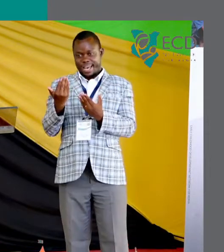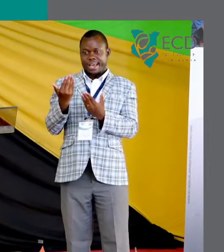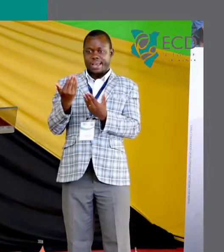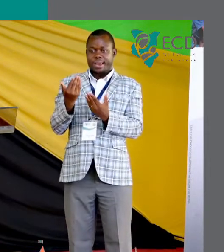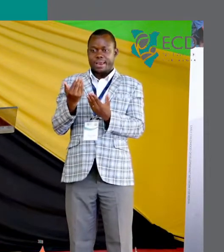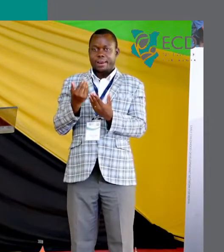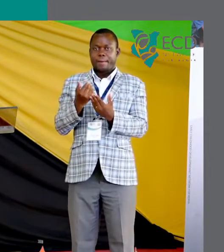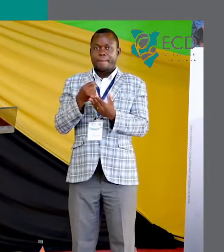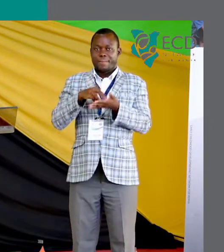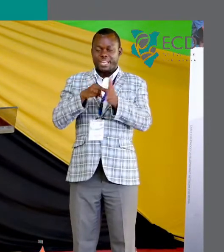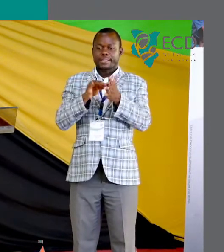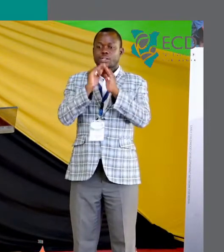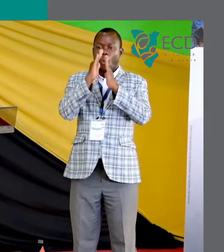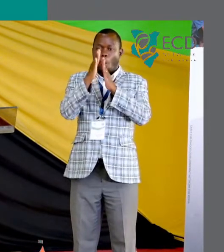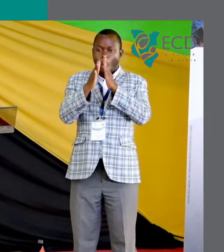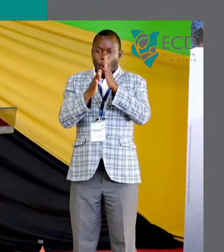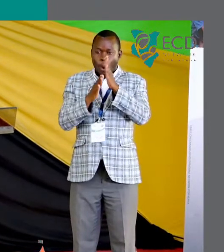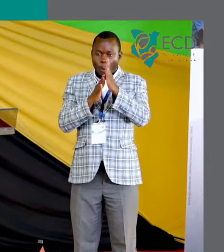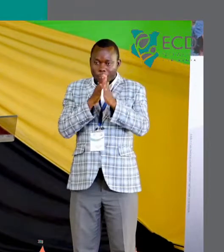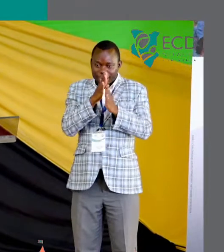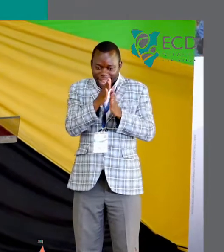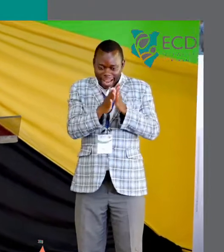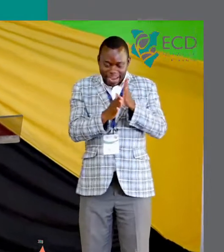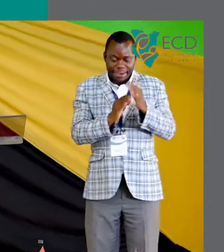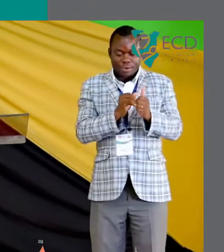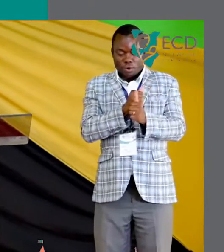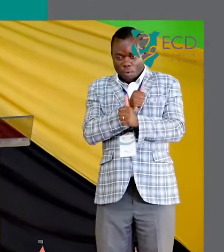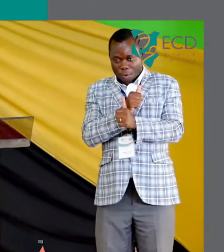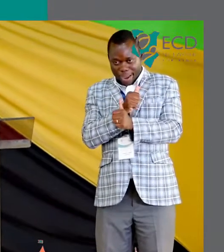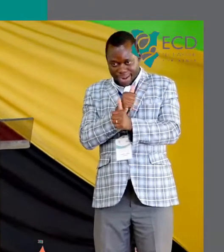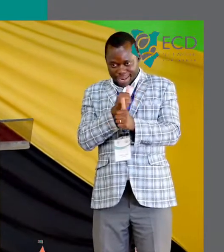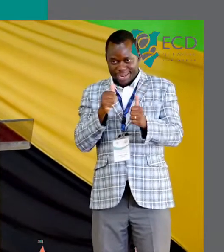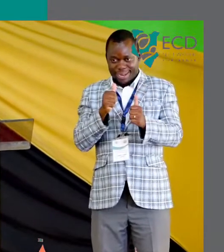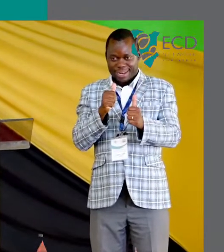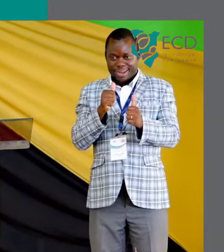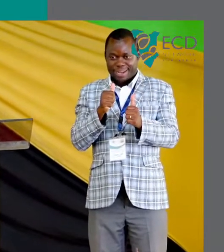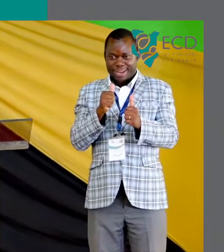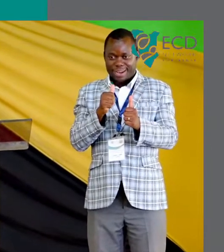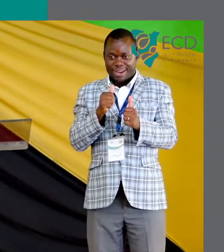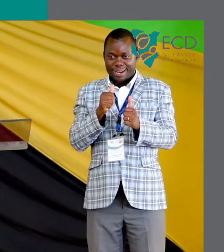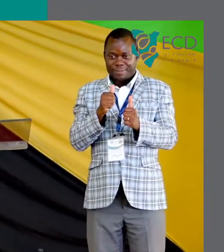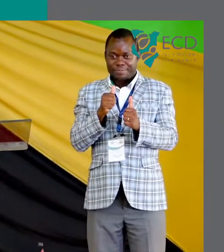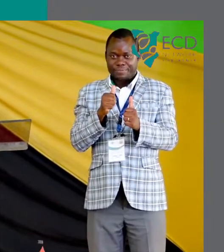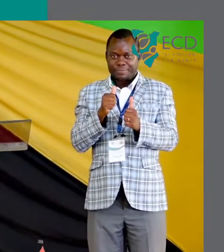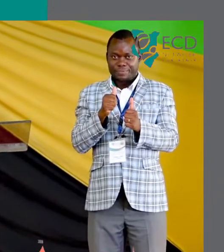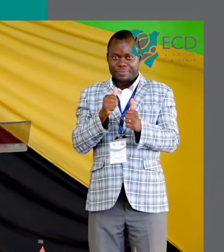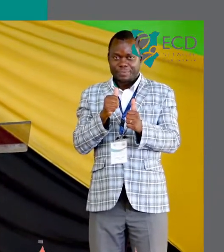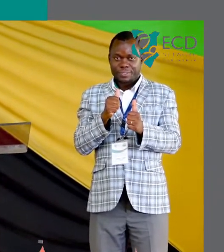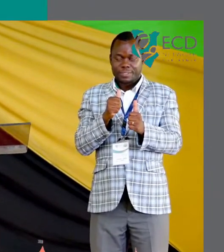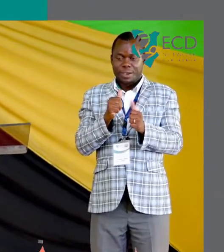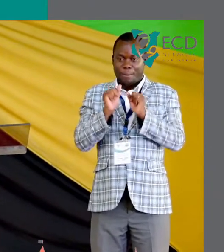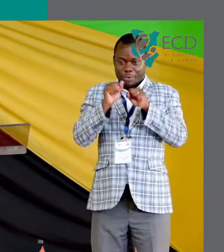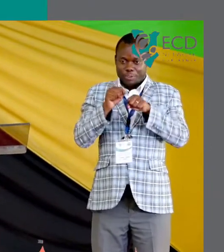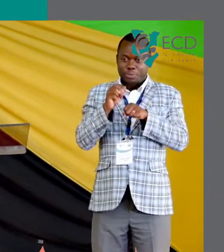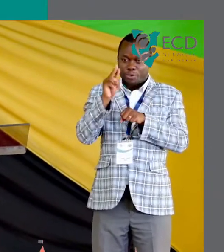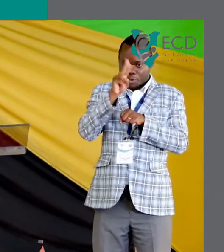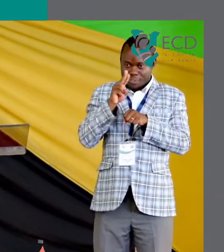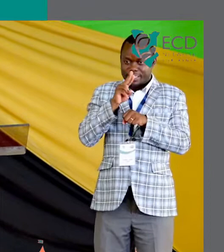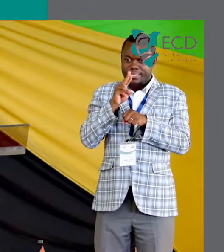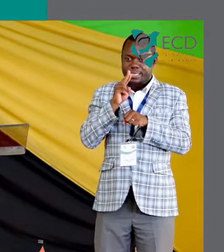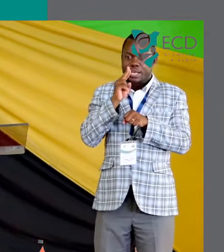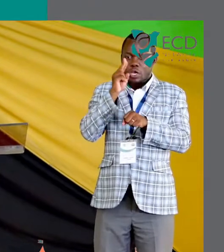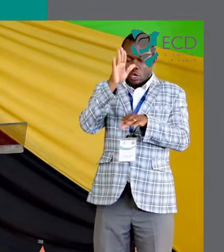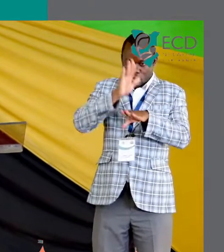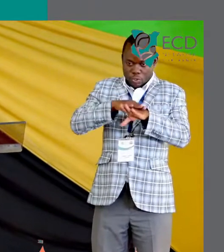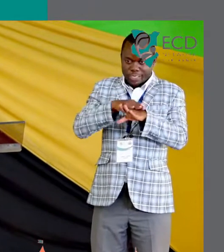daycare center. We need to be able to understand that the software is what will inform whether we need that hardware. Something to